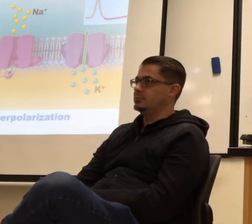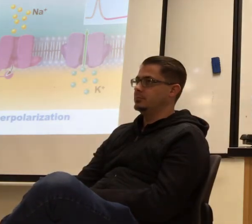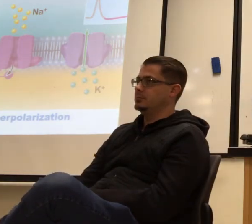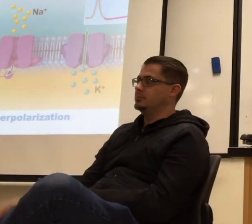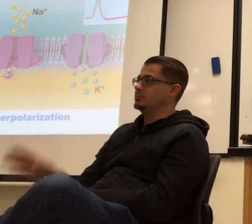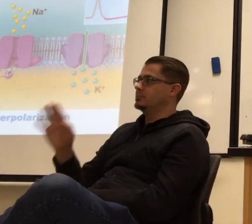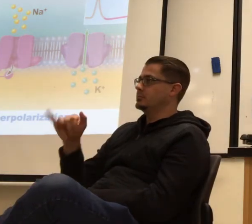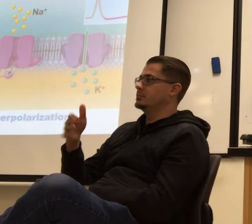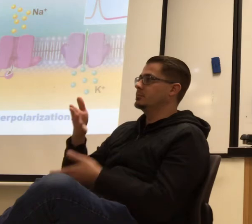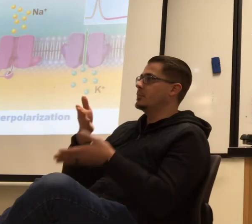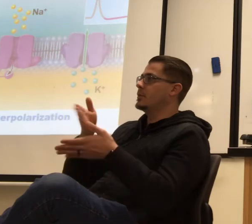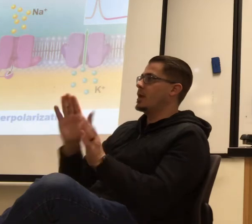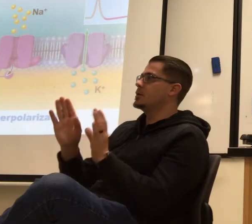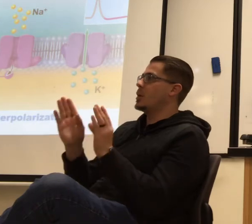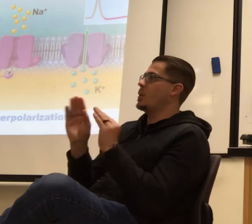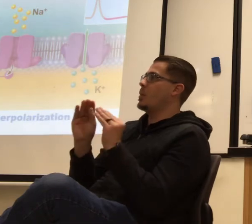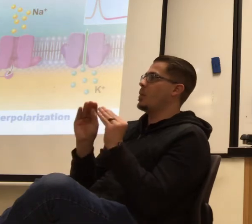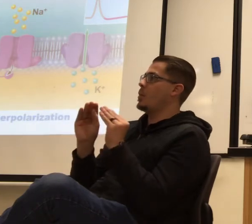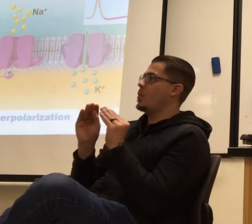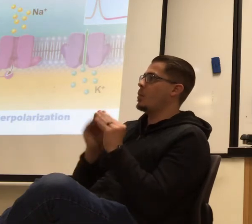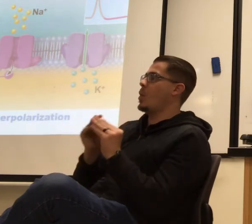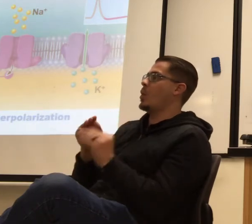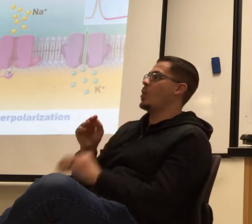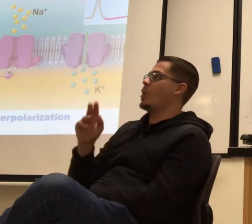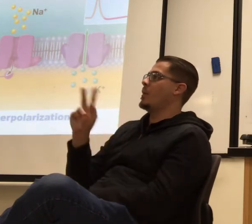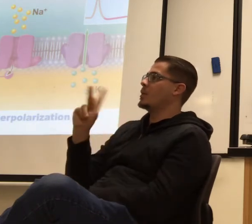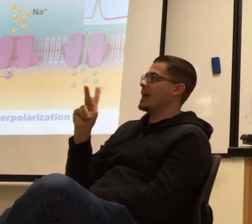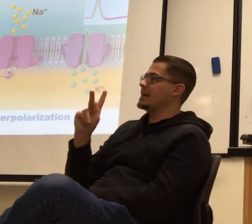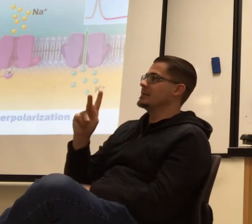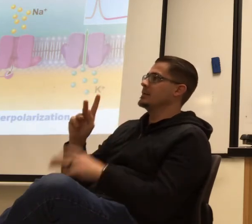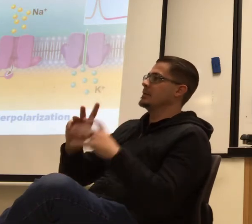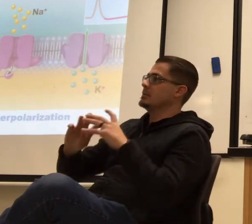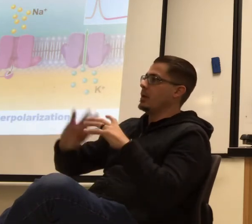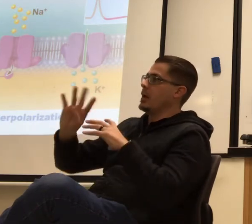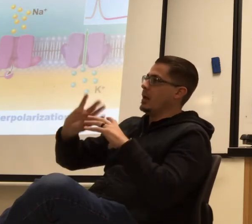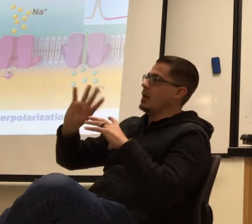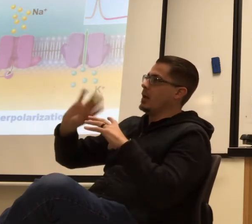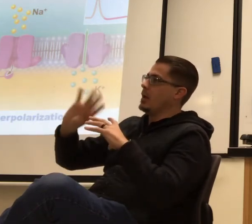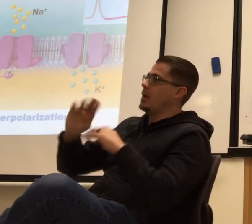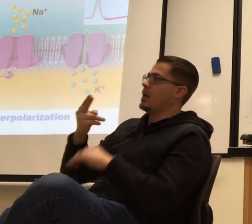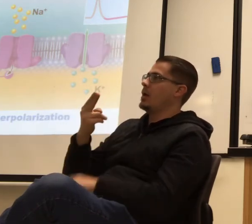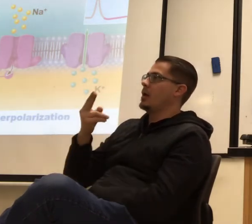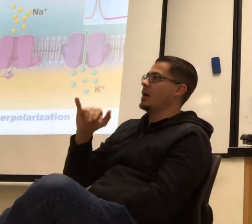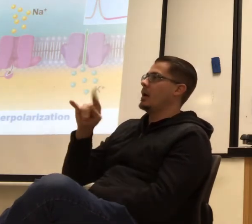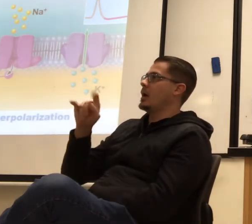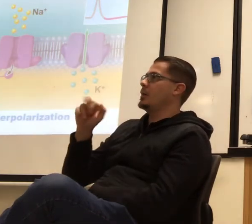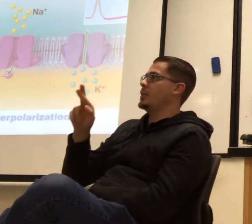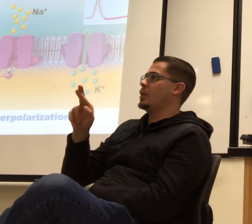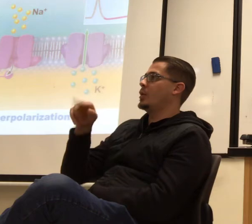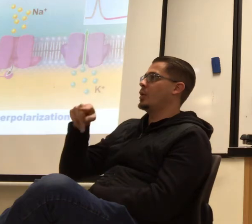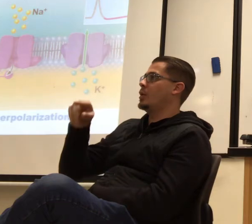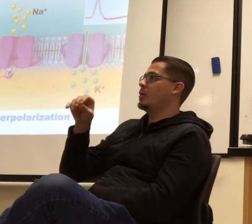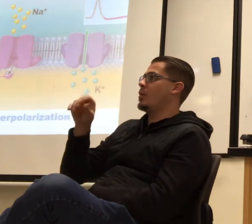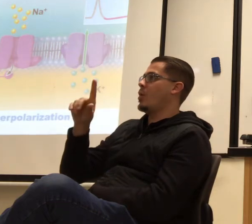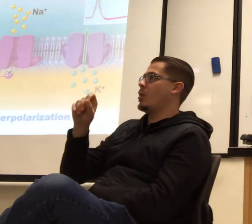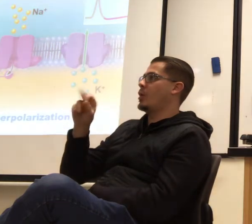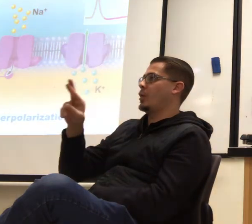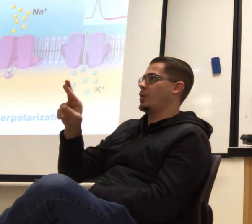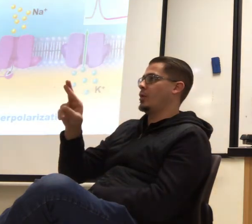is allowing more potassium efflux, and you're hyperpolarizing the membrane potential.